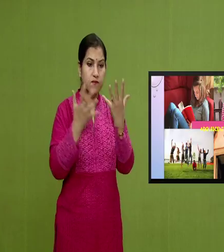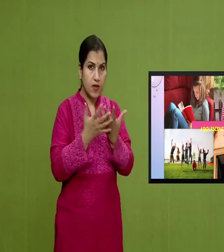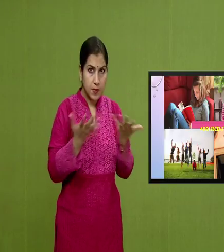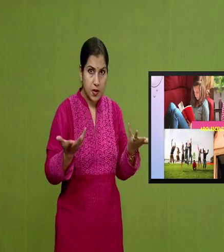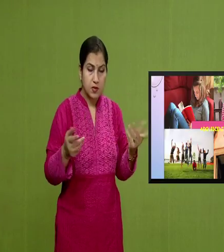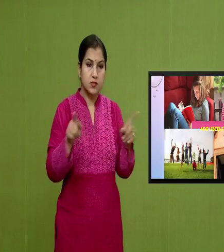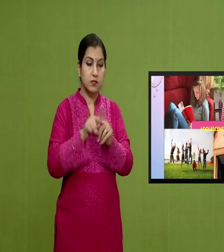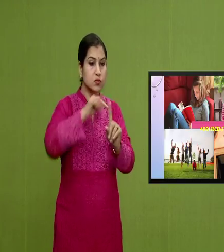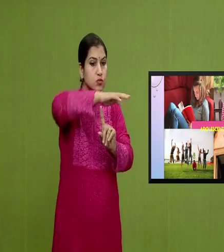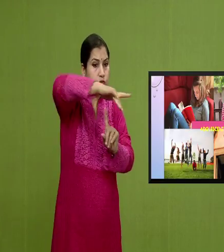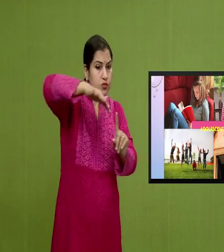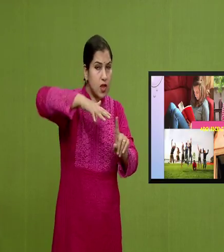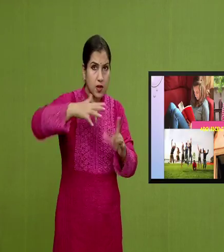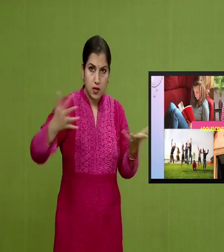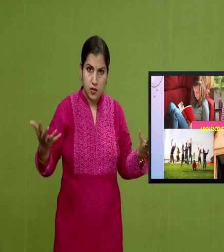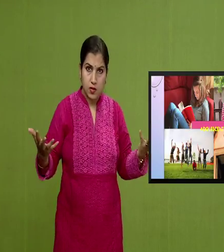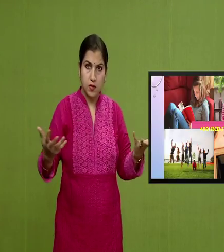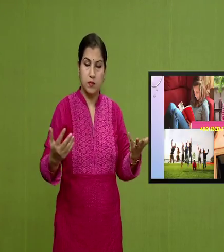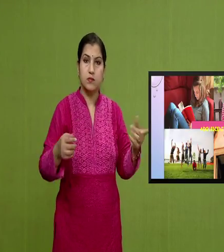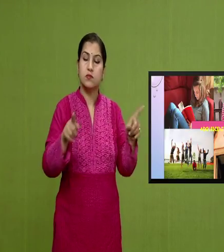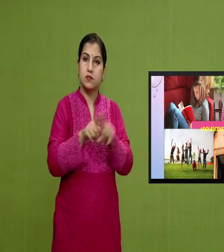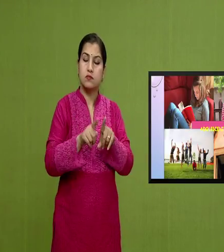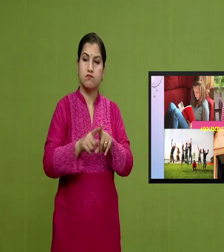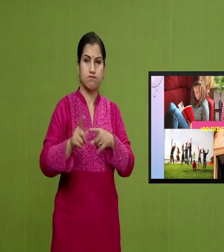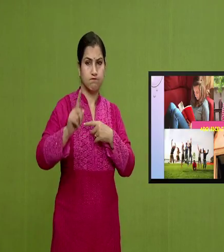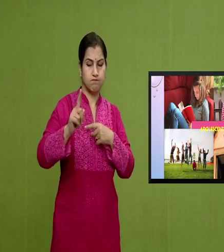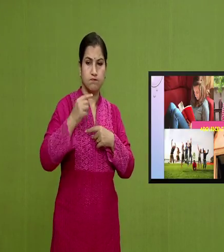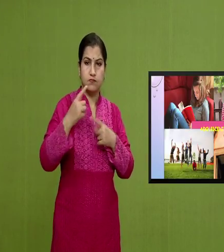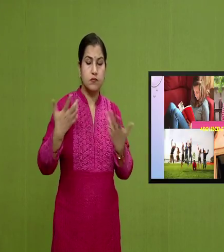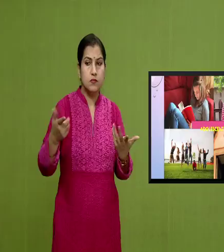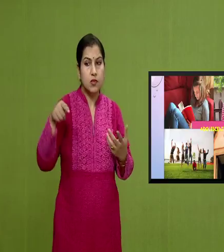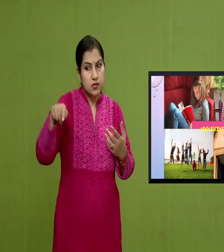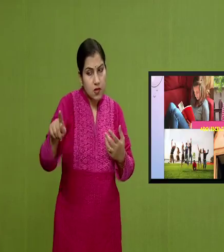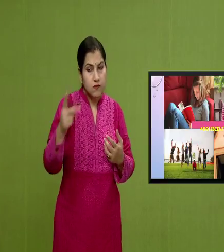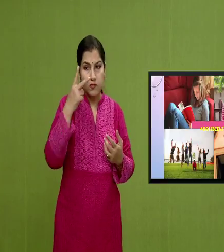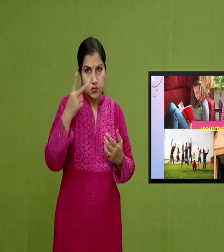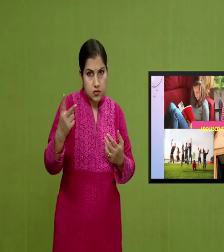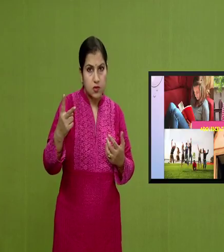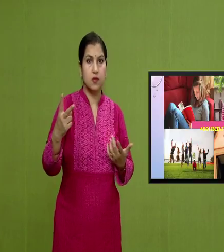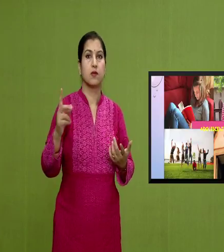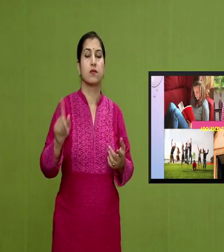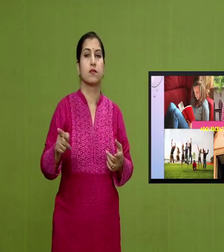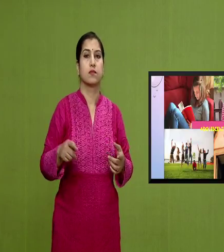the society and want to create their own and